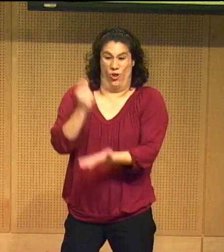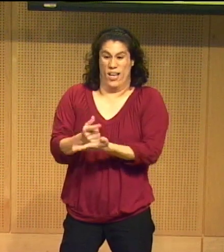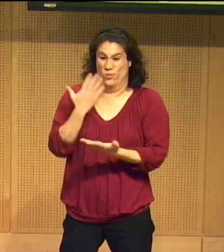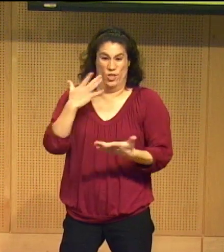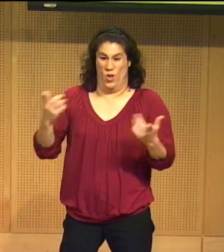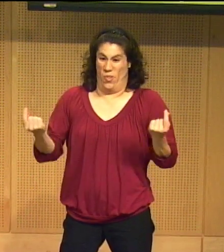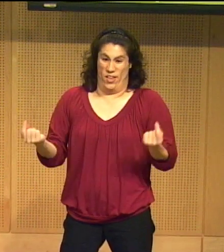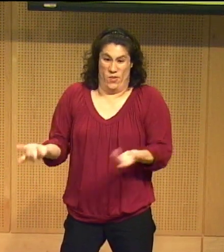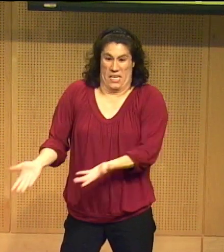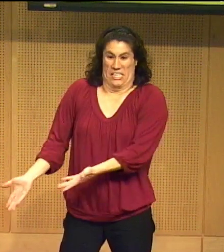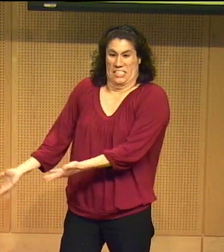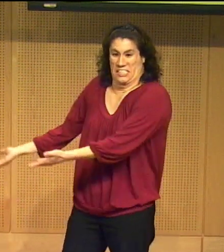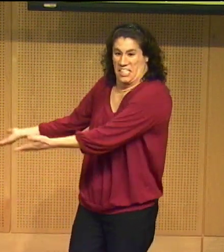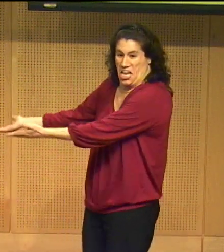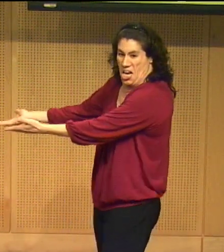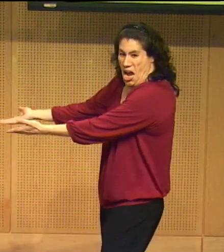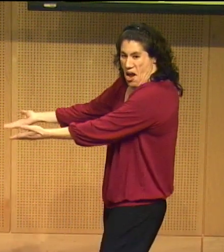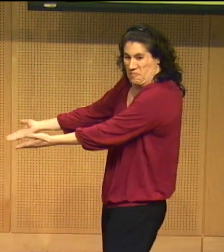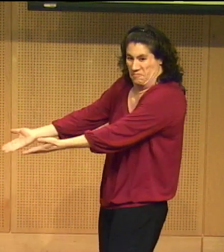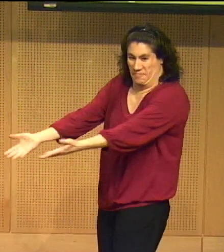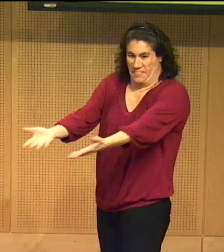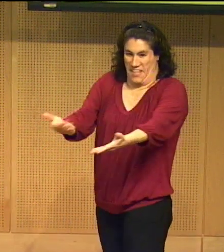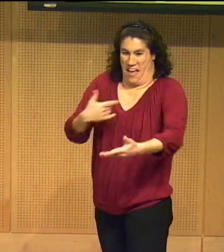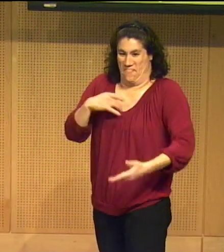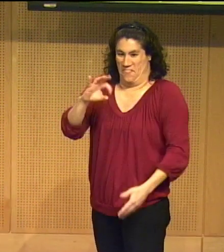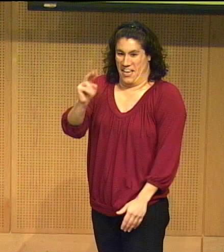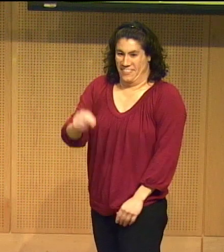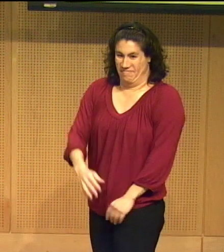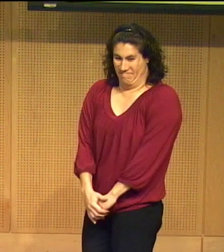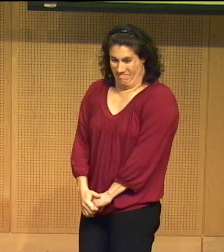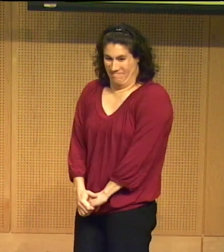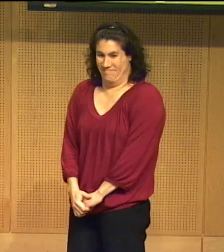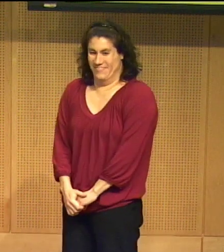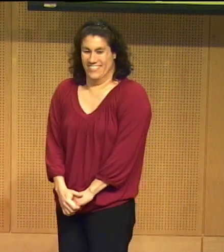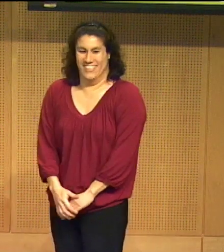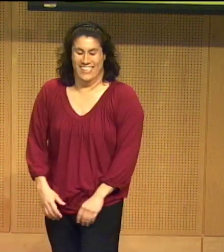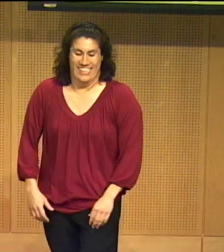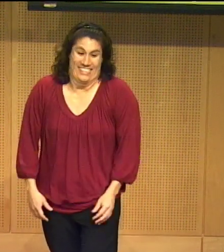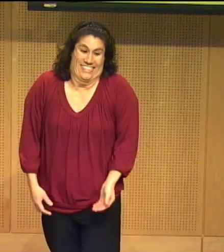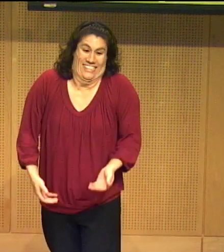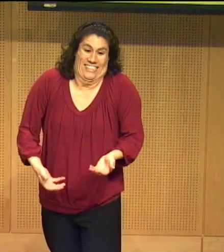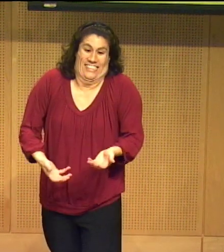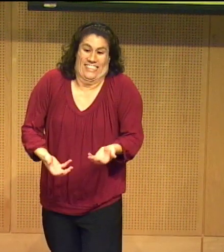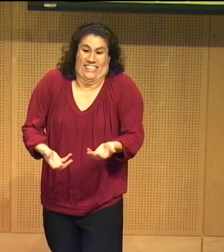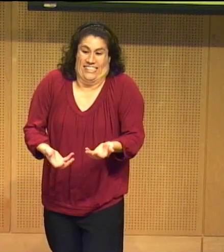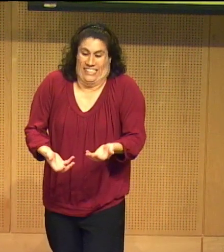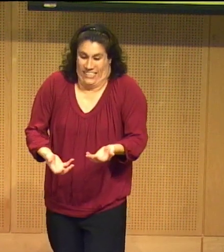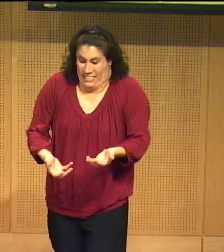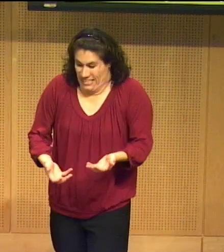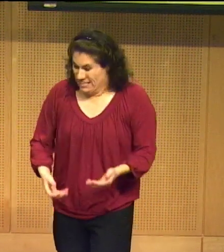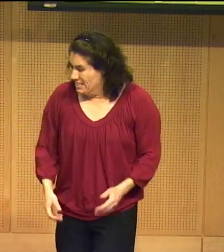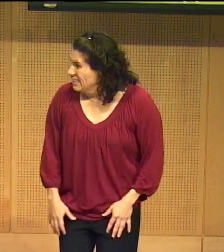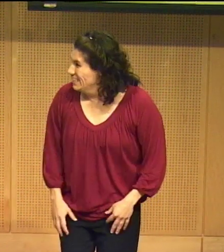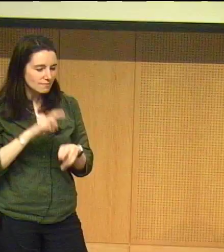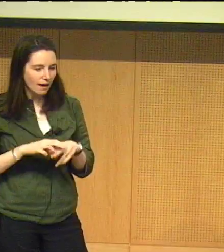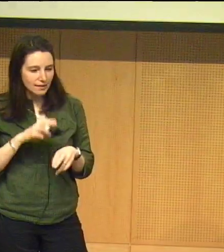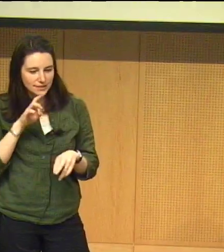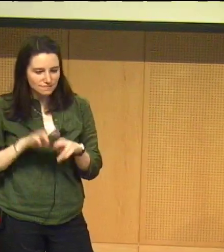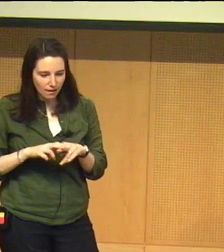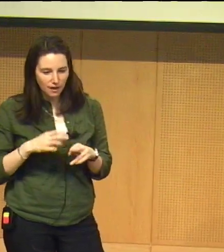when they graduate. I mean, what are you going to do? You don't want the intern, so have fun. So yeah, they're really stuck with me. They don't have a choice like with Jenny. It is fun, though. It's